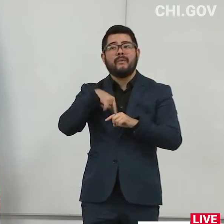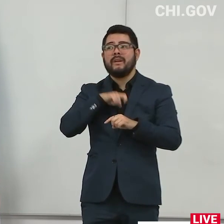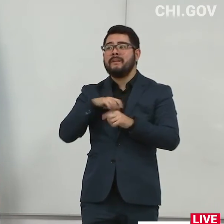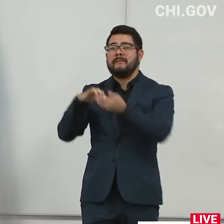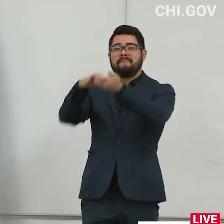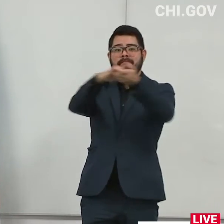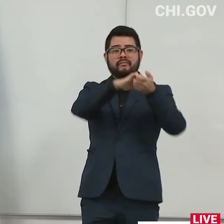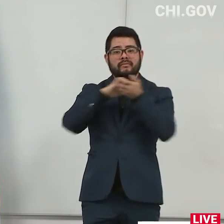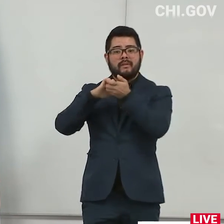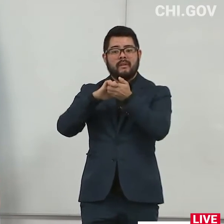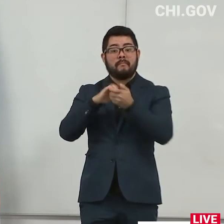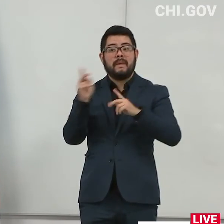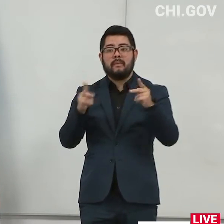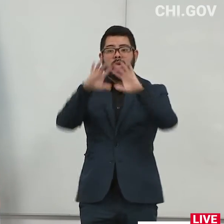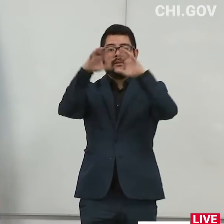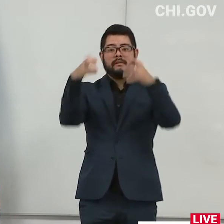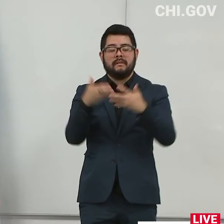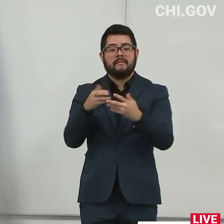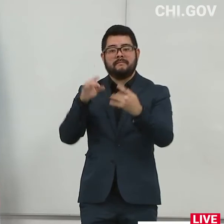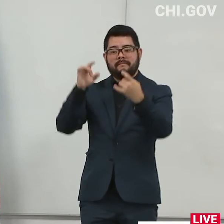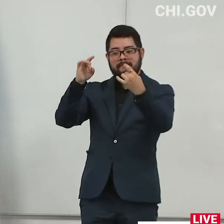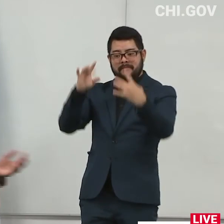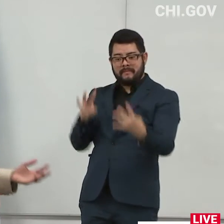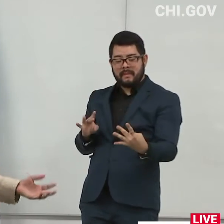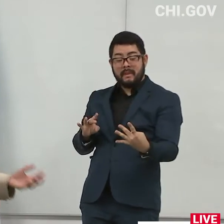stakeholders, starting with our residents and our